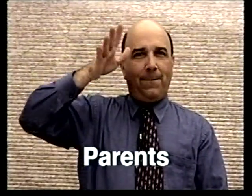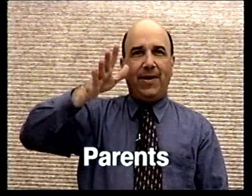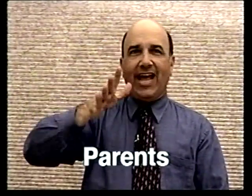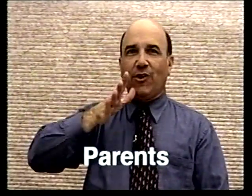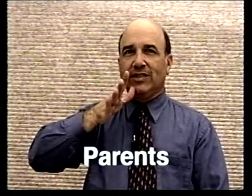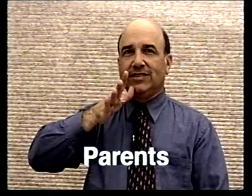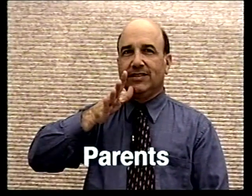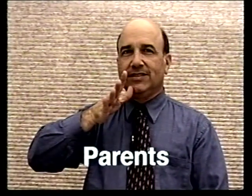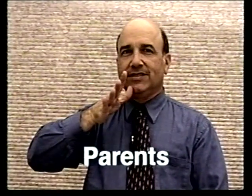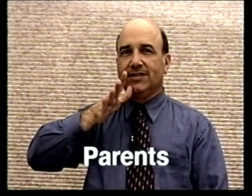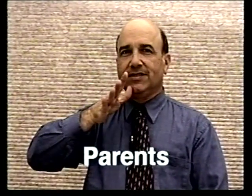Parent.